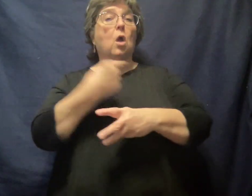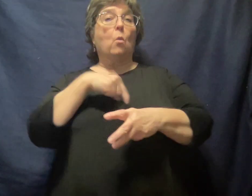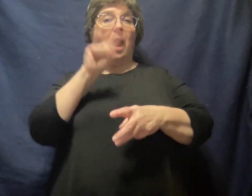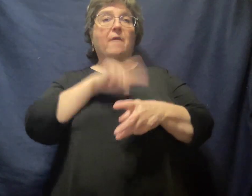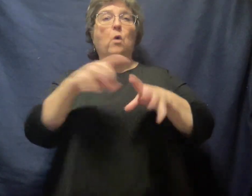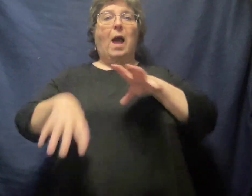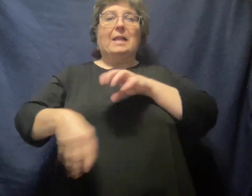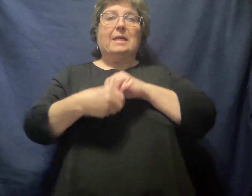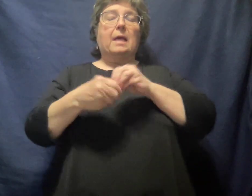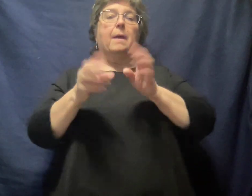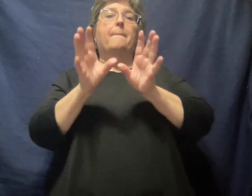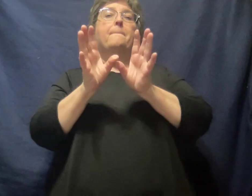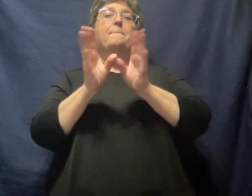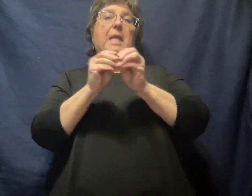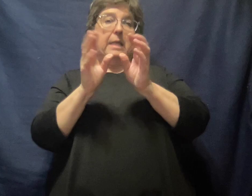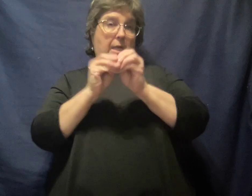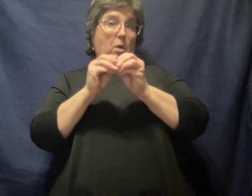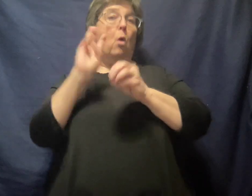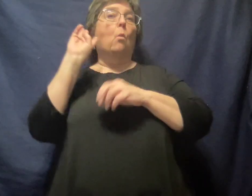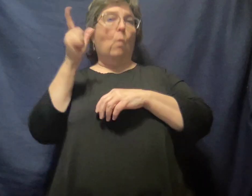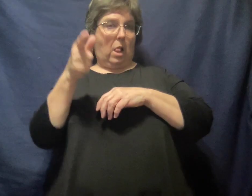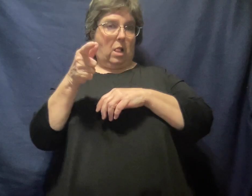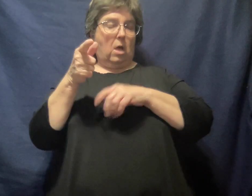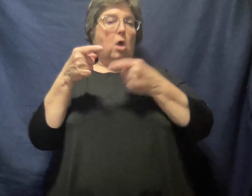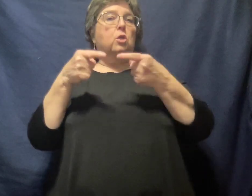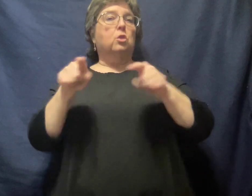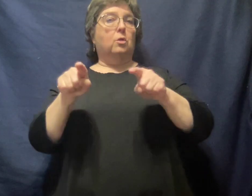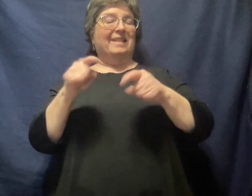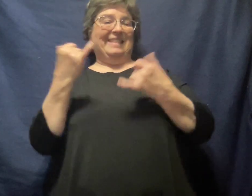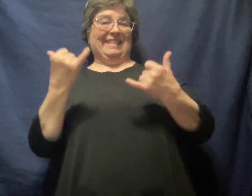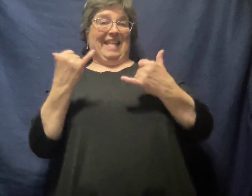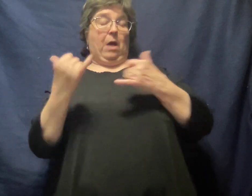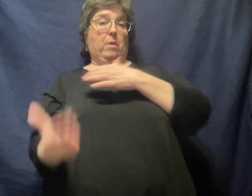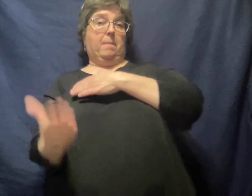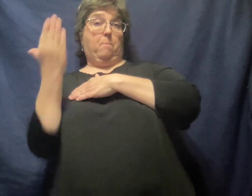media briefing, we would between now and the morning. Let's hope that it